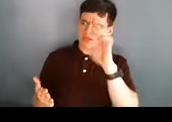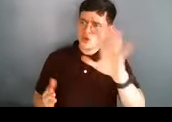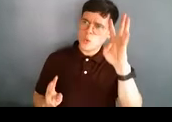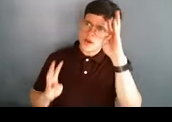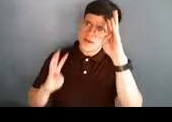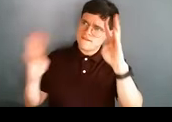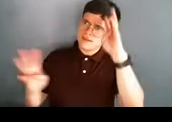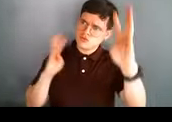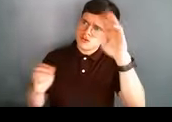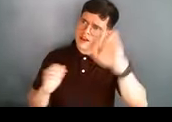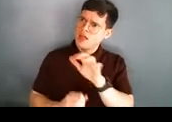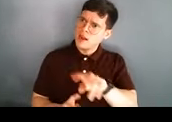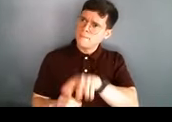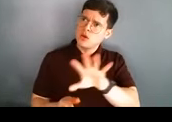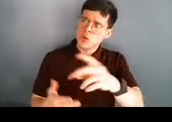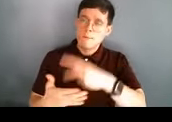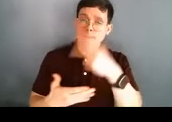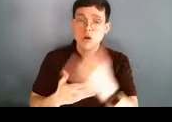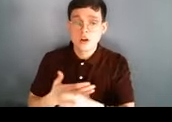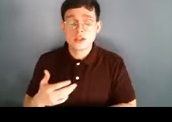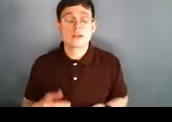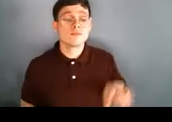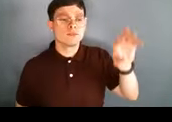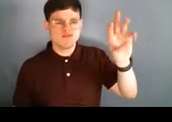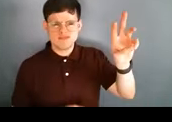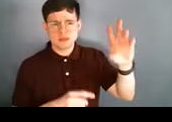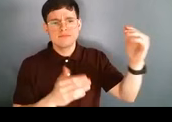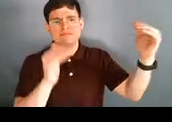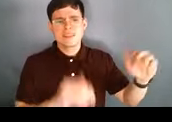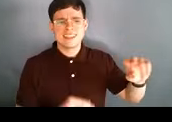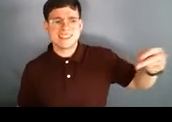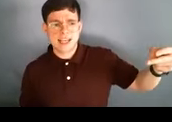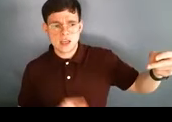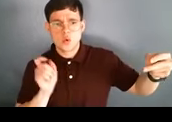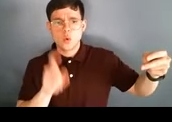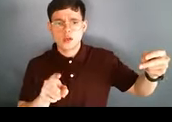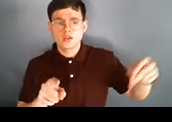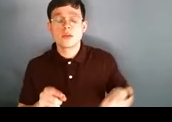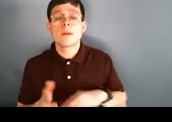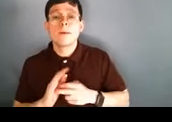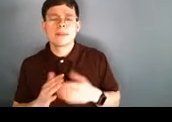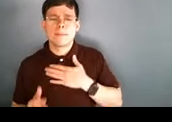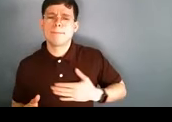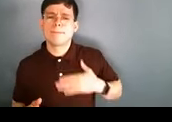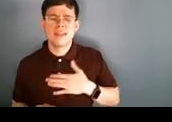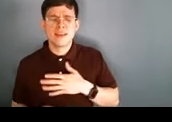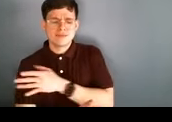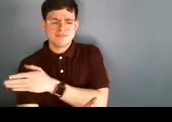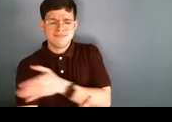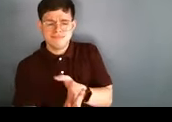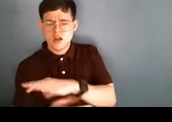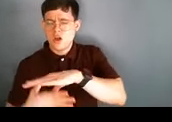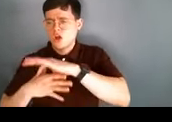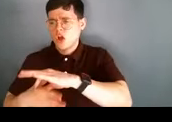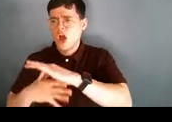project. The second question asks you to please place your work in context so that we may better evaluate it. What are the